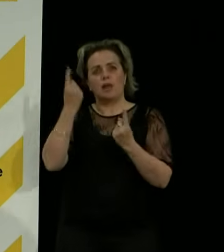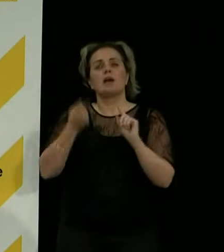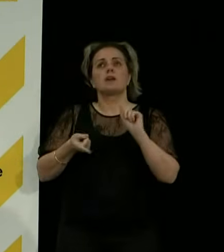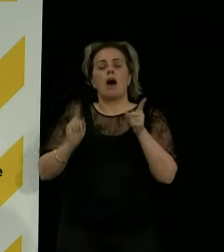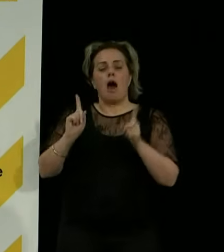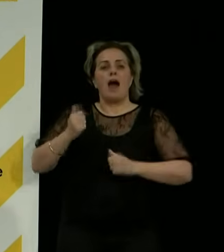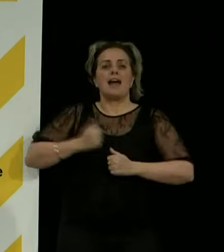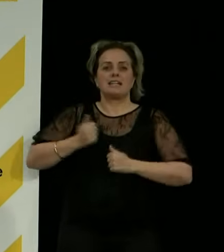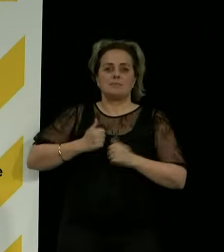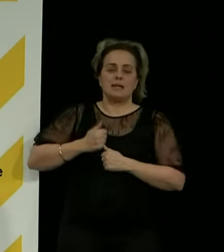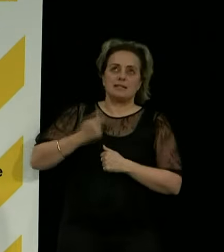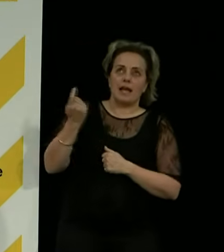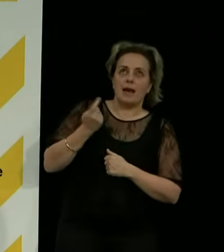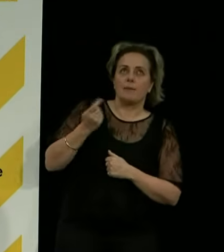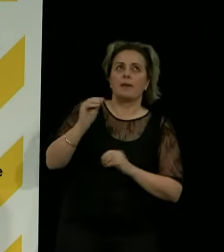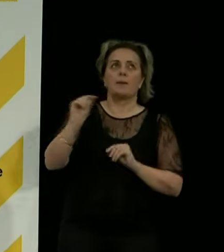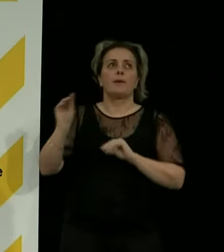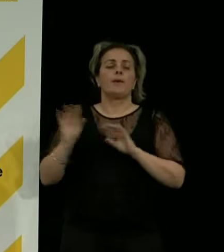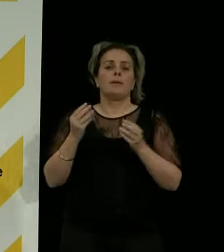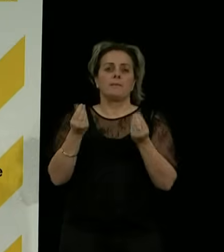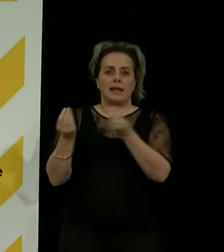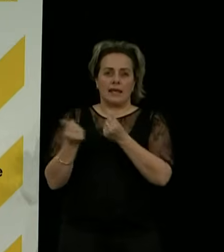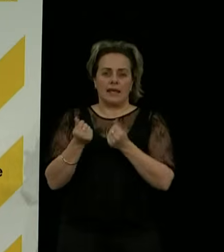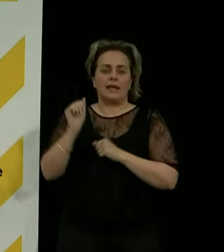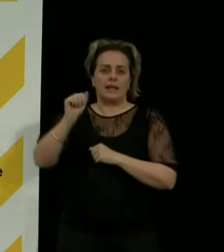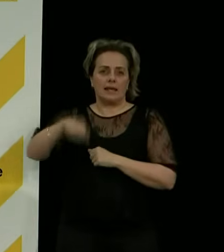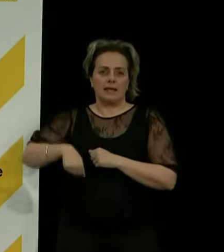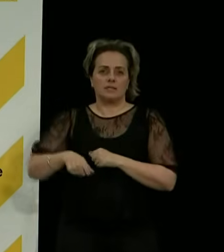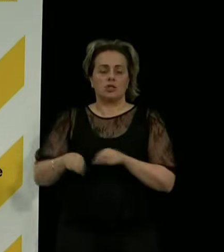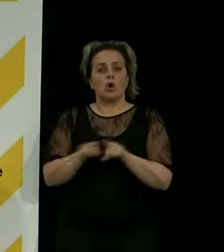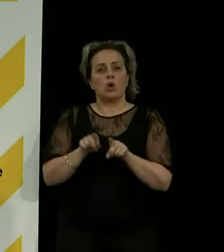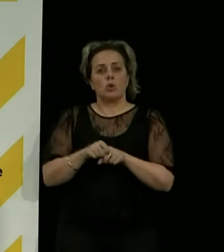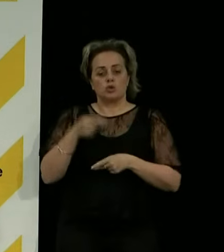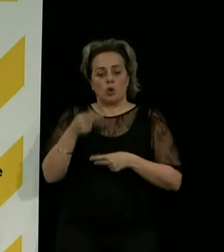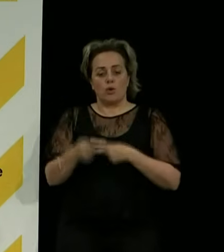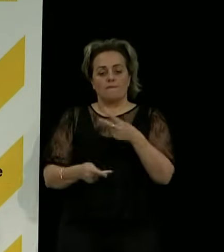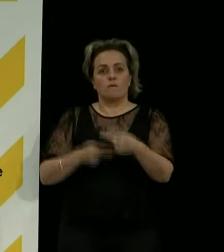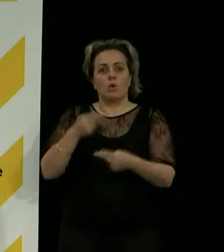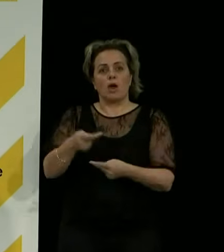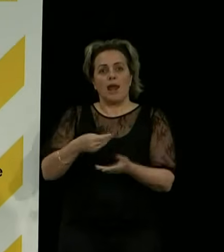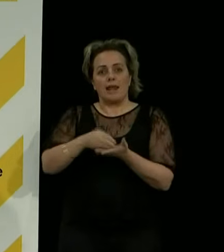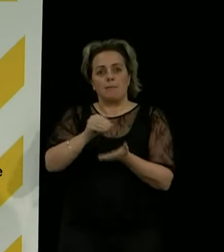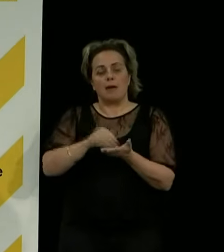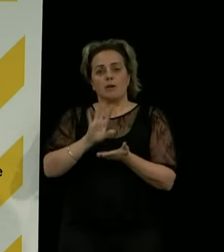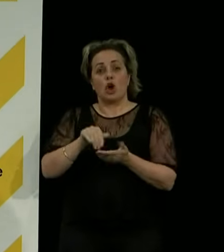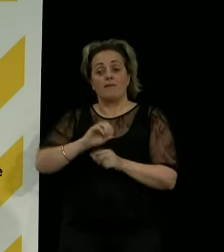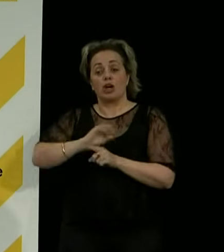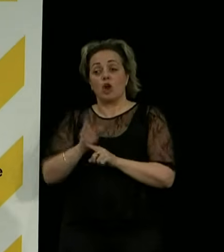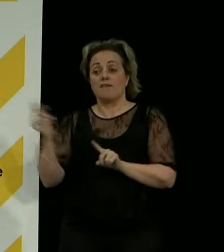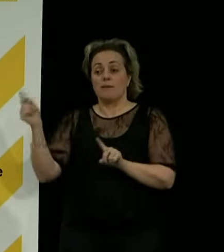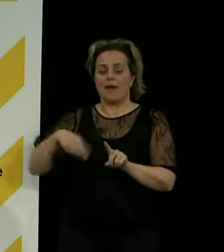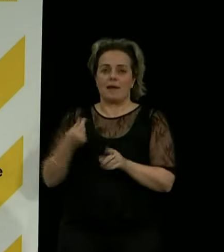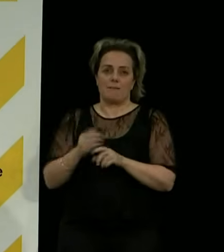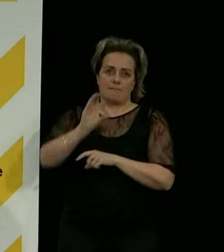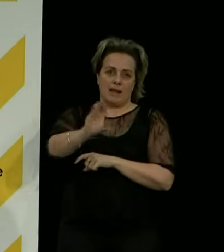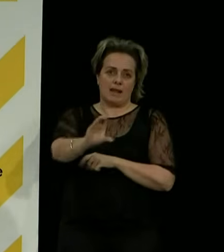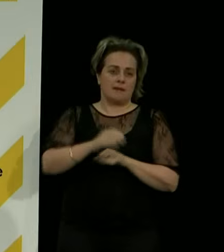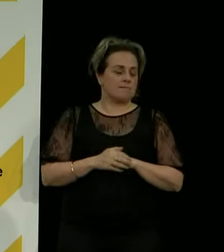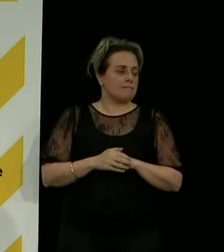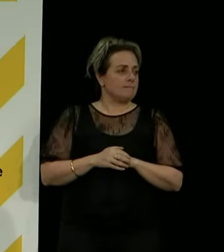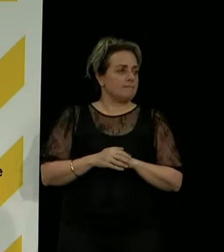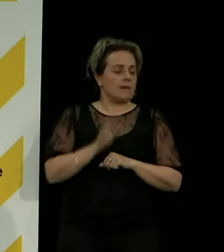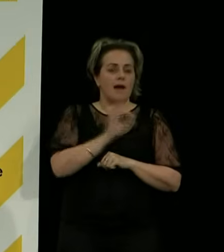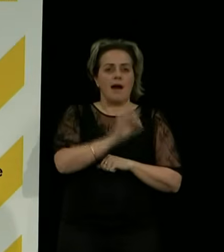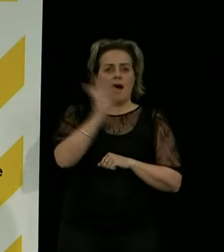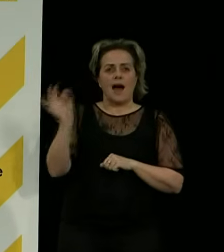different industries, and also, of course, the ongoing fortnightly payment of the resurgence payment. In terms of more support for households, when can